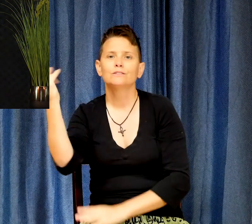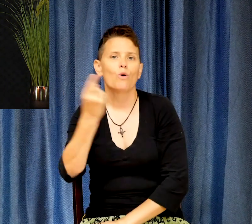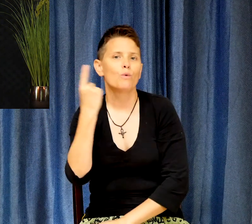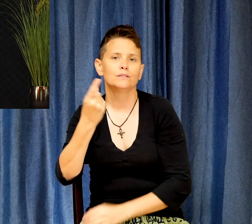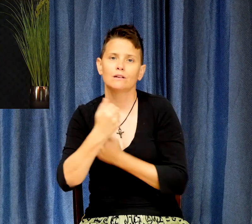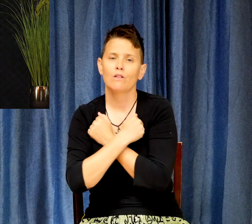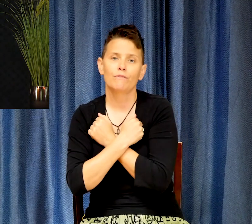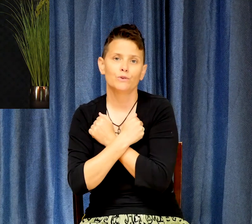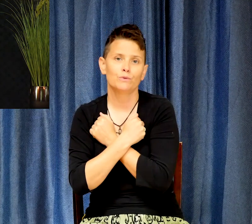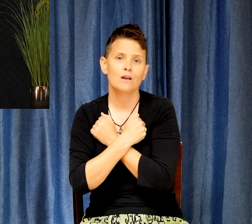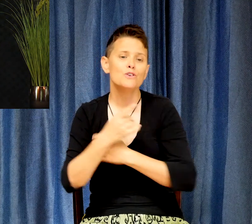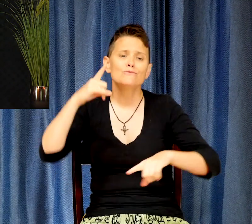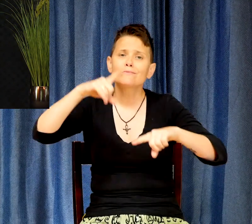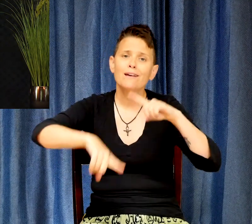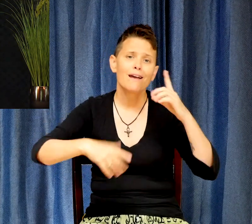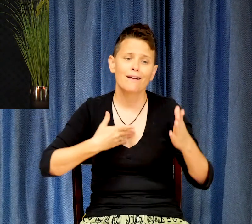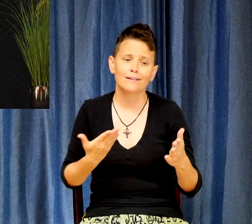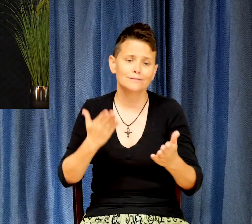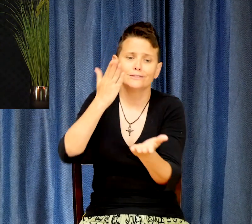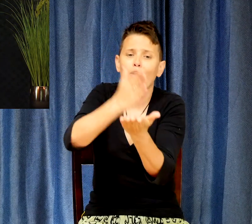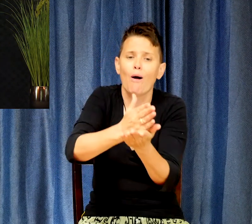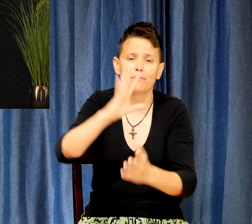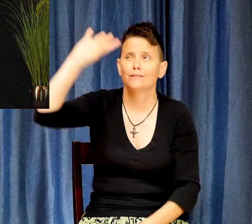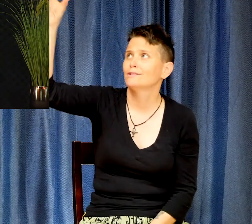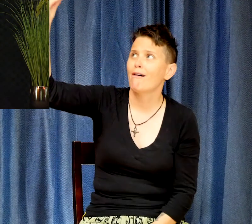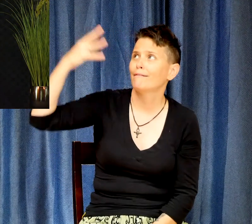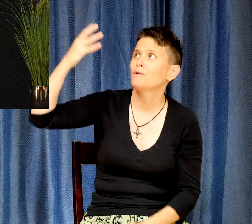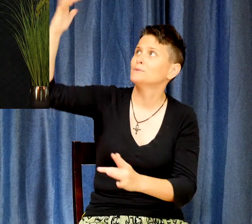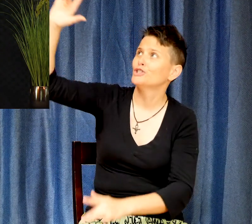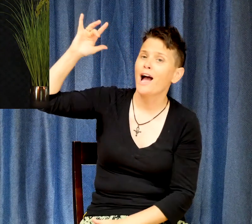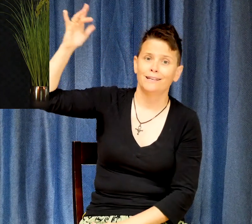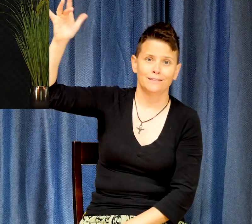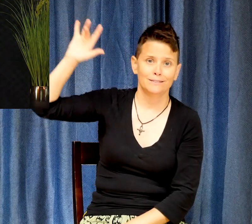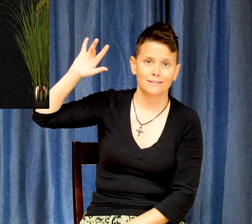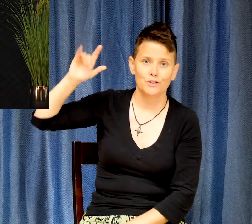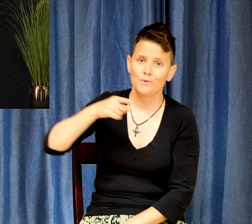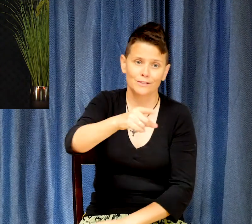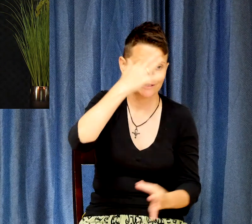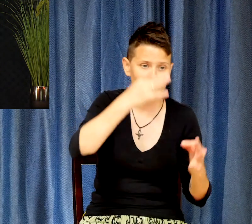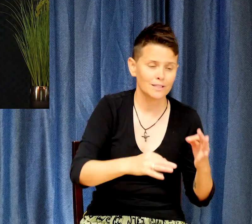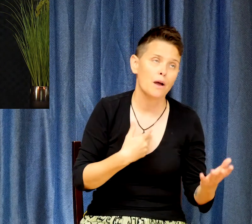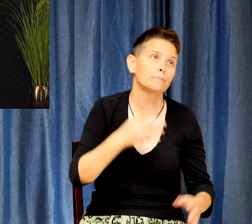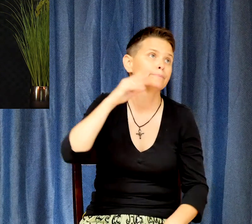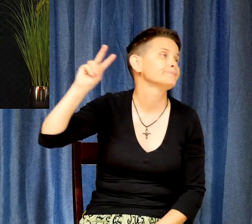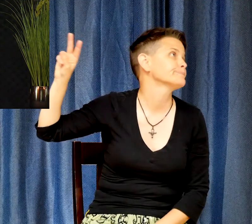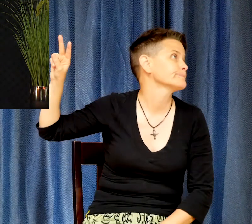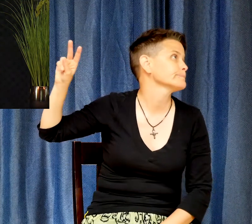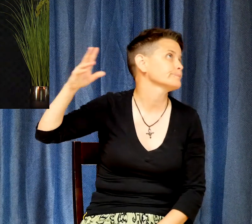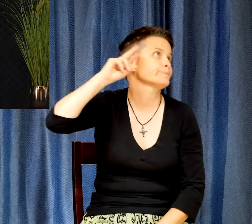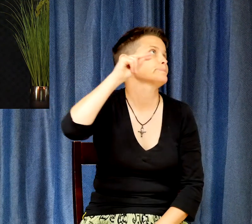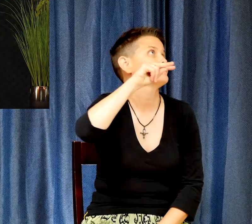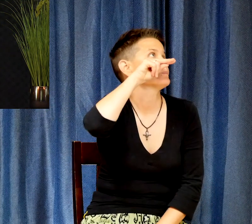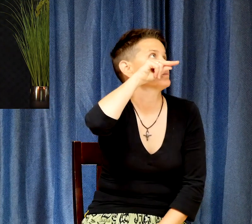sun. You can't make the sun stop shining on you. You can only choose not to look at it. The moment you look,